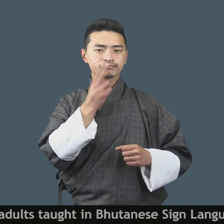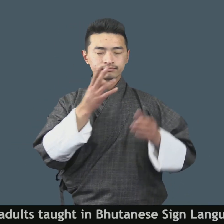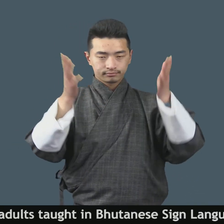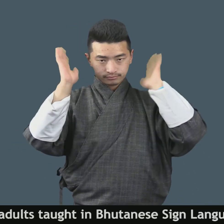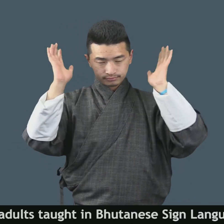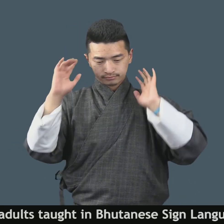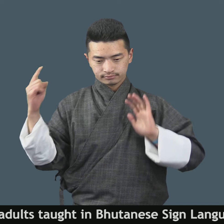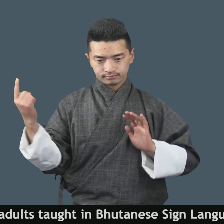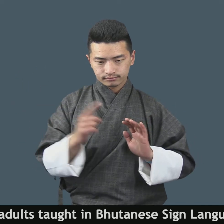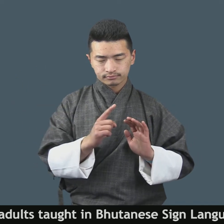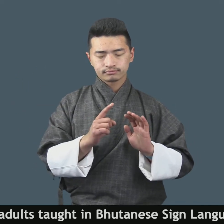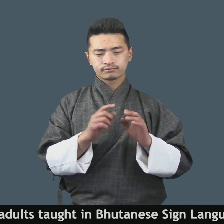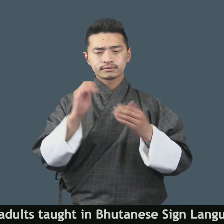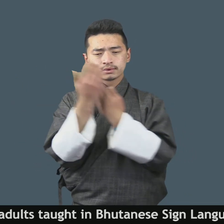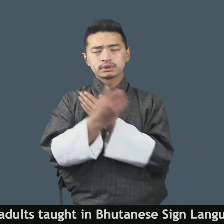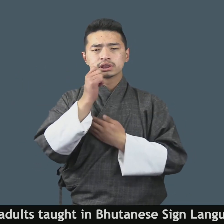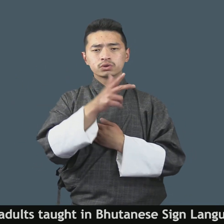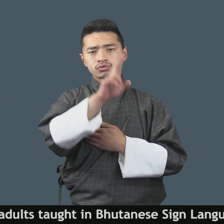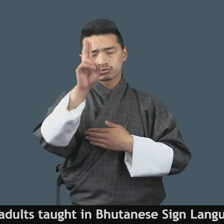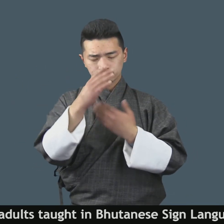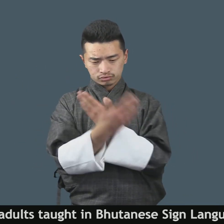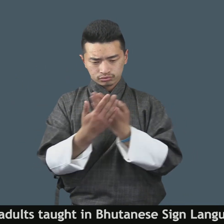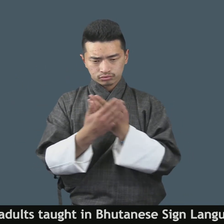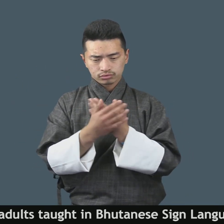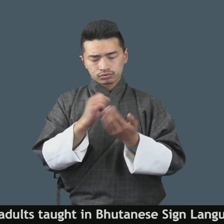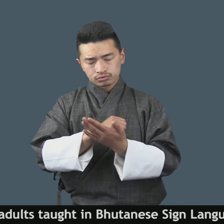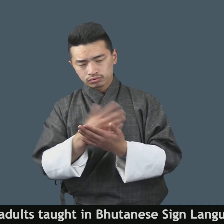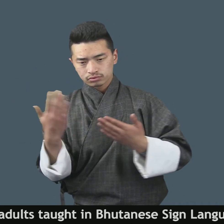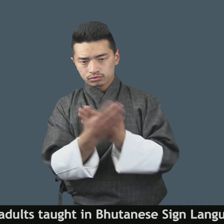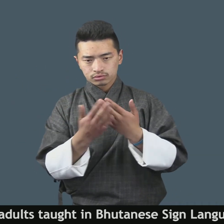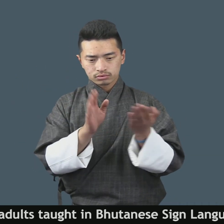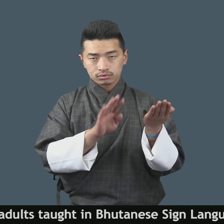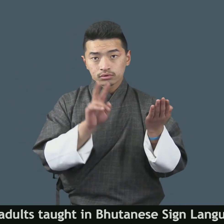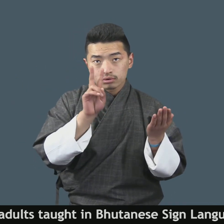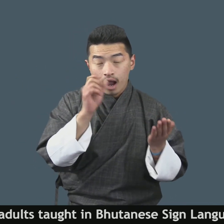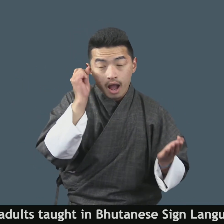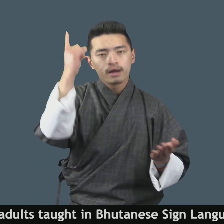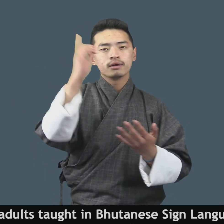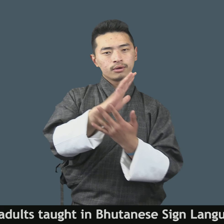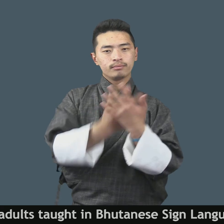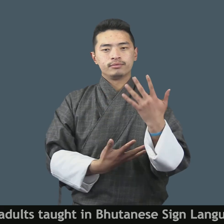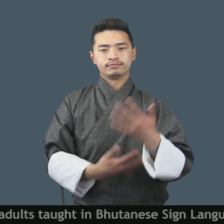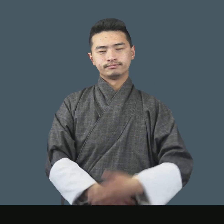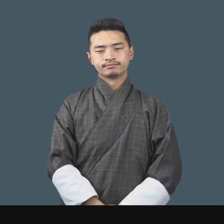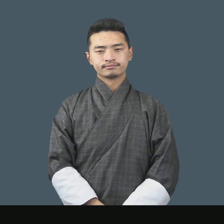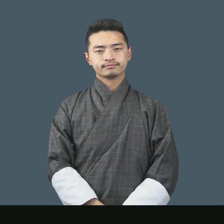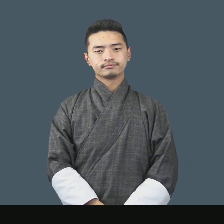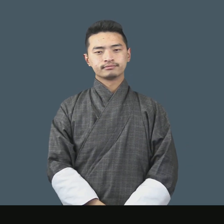deaf adults taught in Bhutanese sign language. Hence, easier to understand. In enzyme where be How is